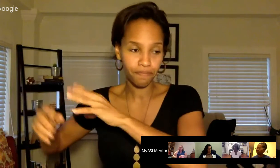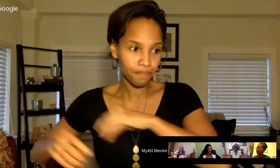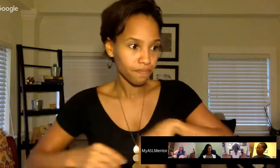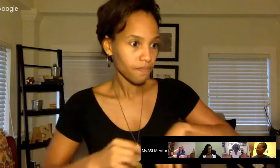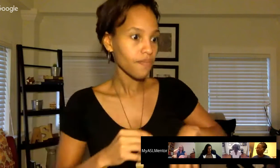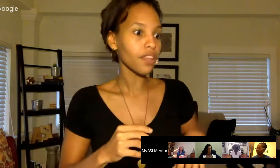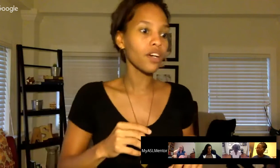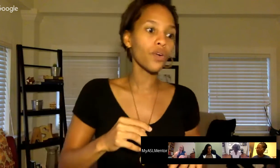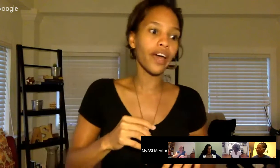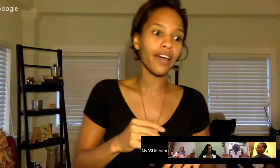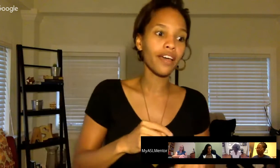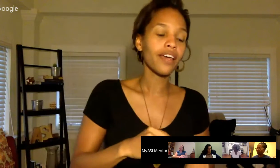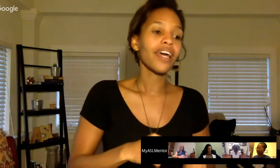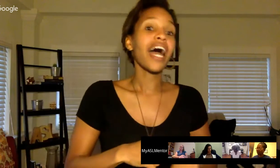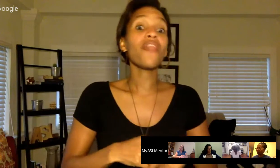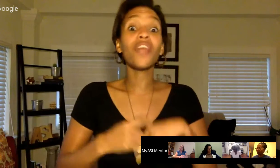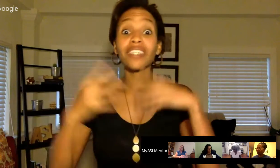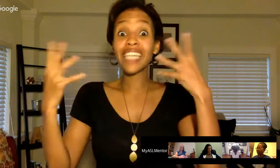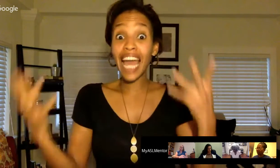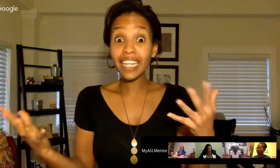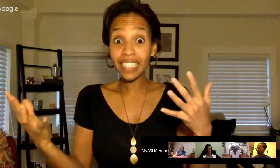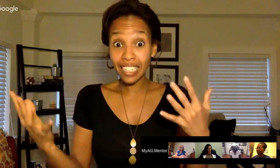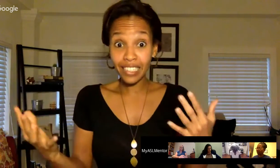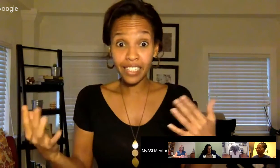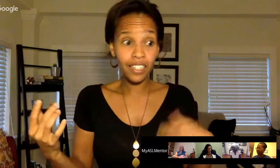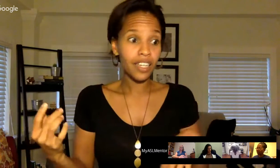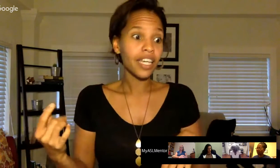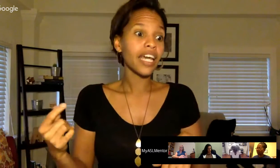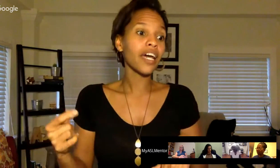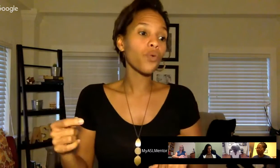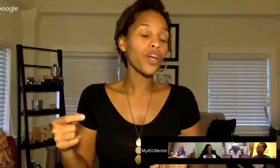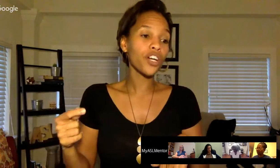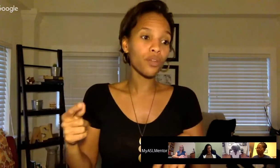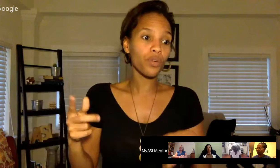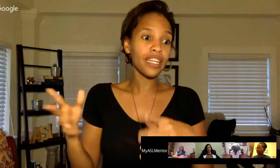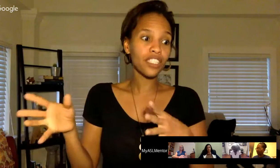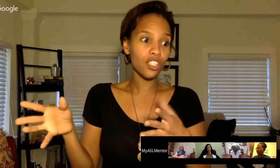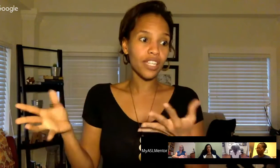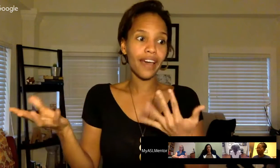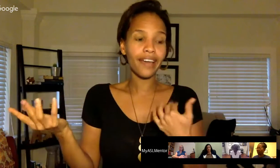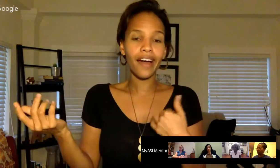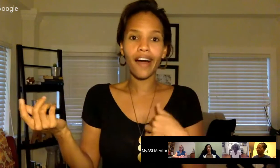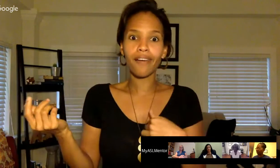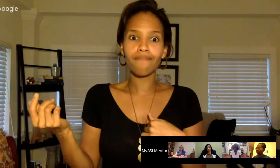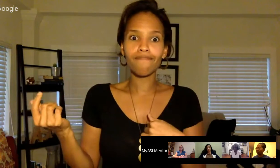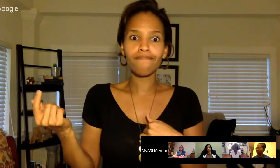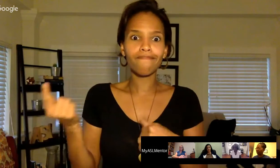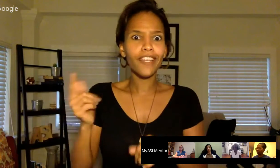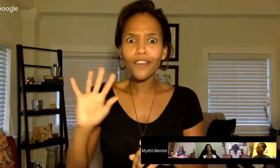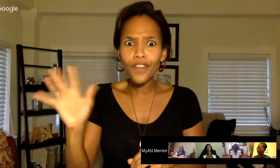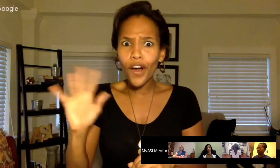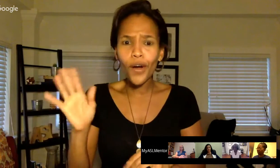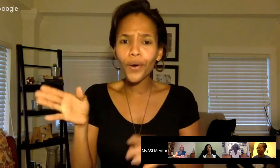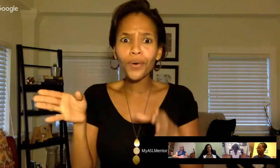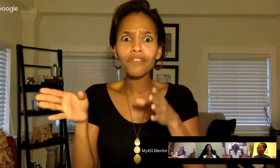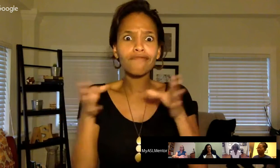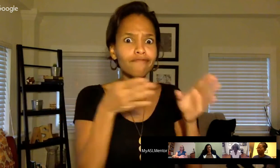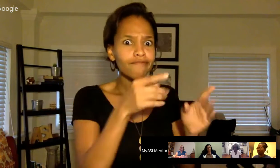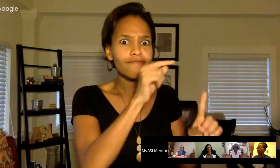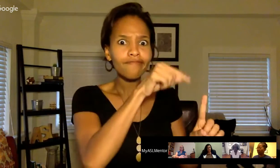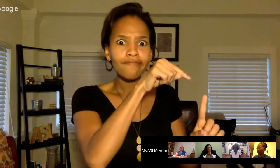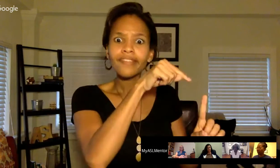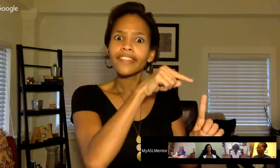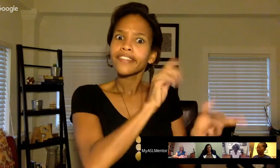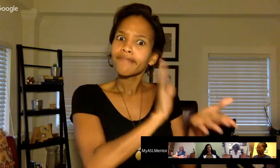meaning, okay? And then to end it, we need to say, you know, no,